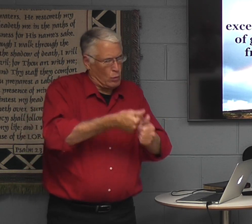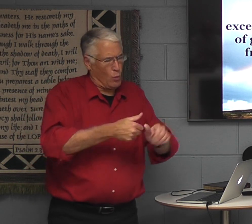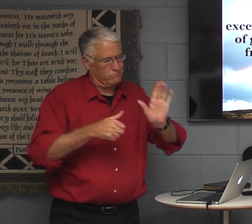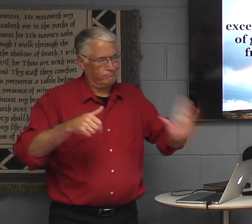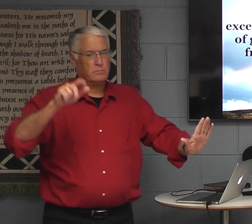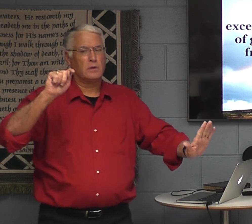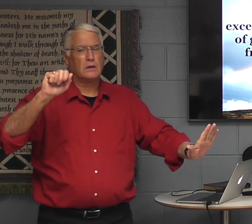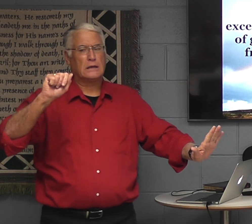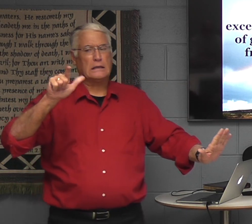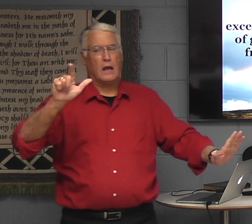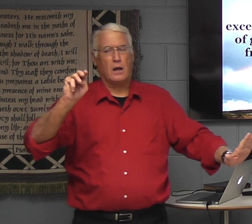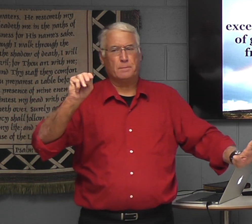physical death.